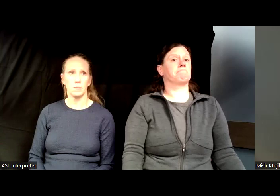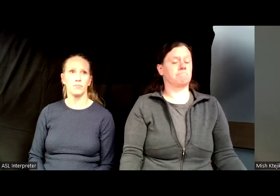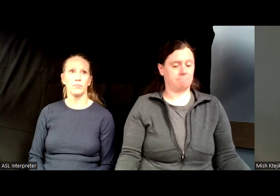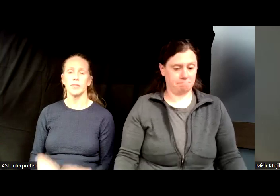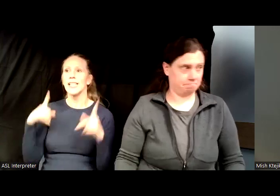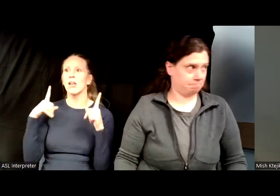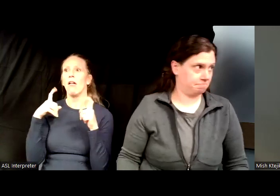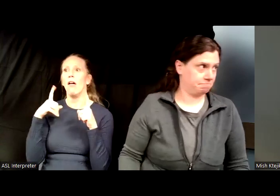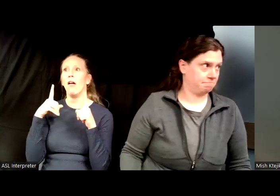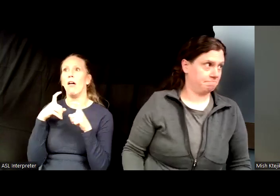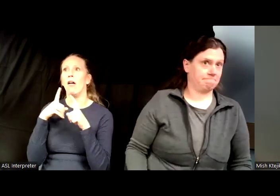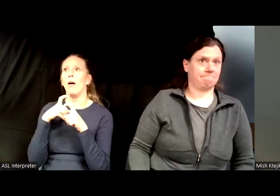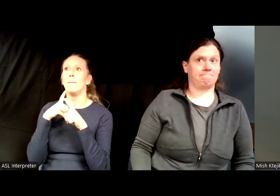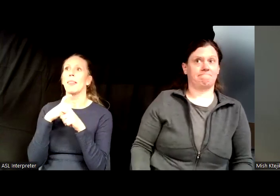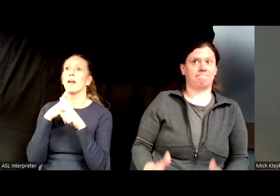It's complicated.